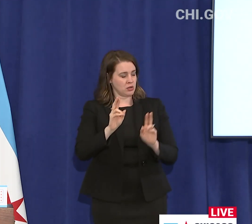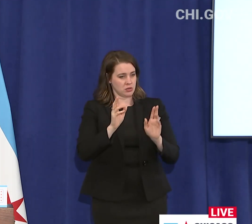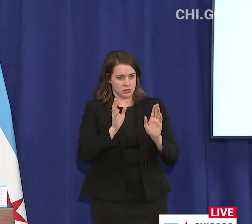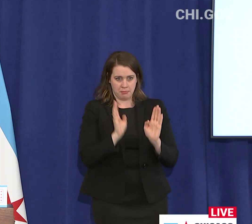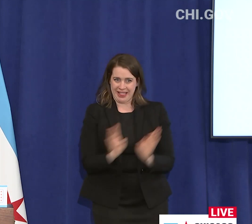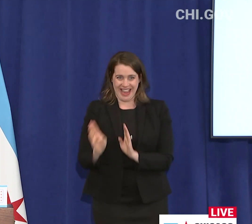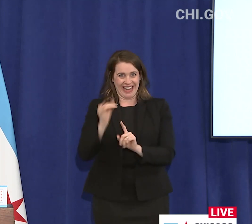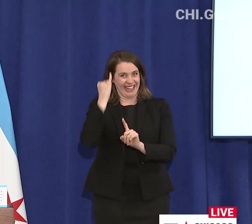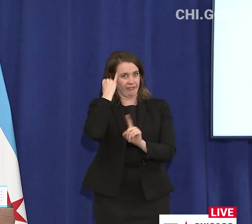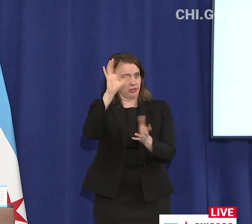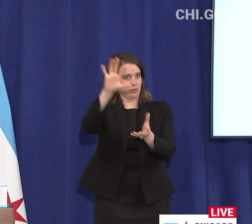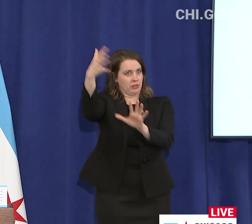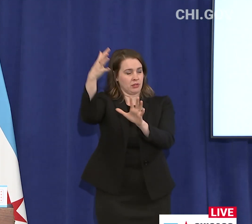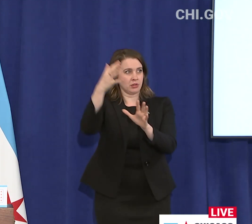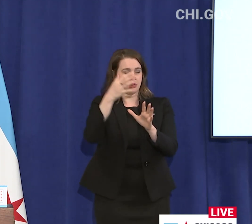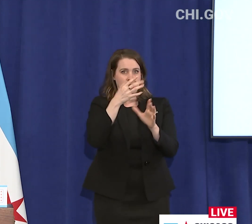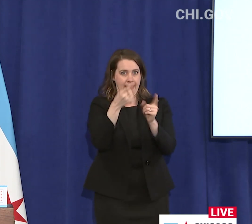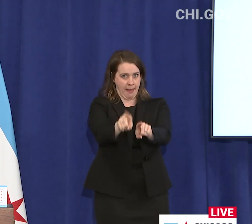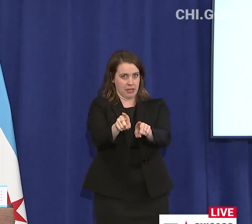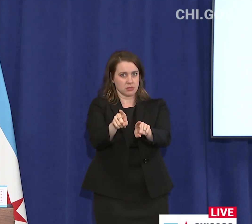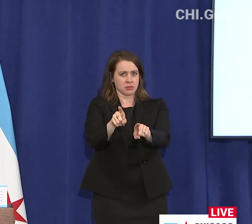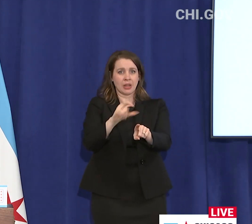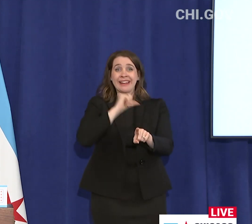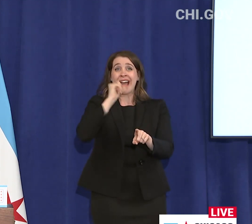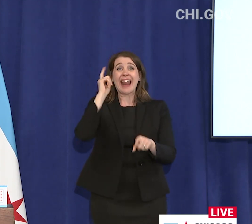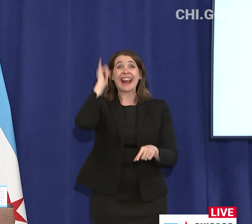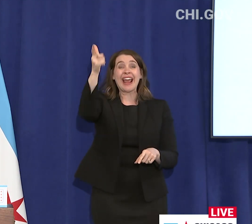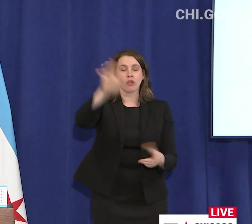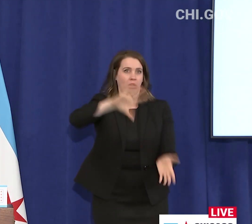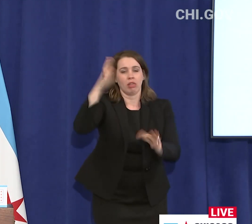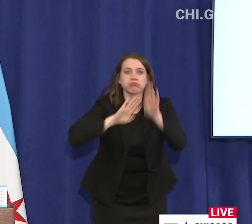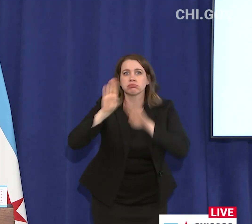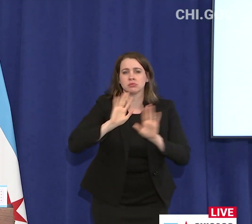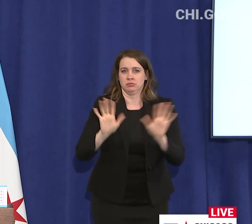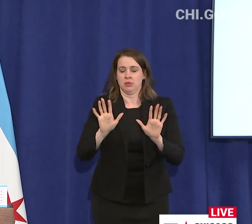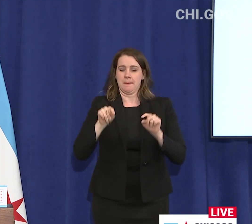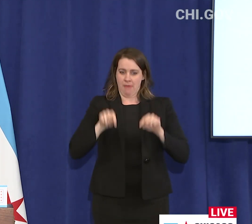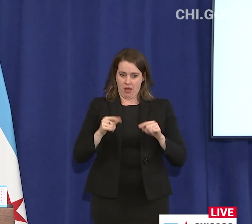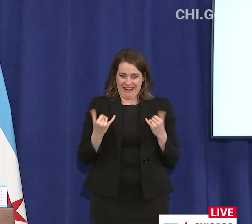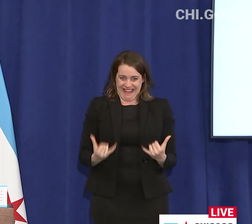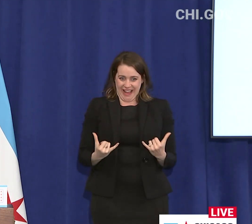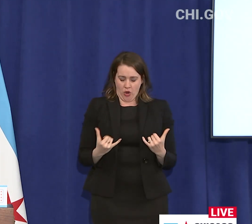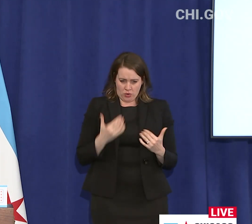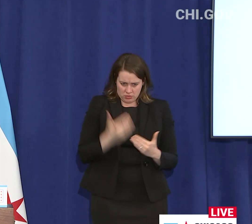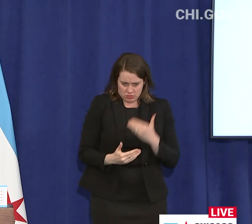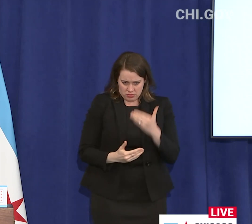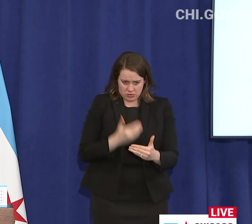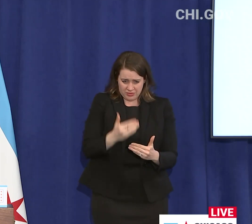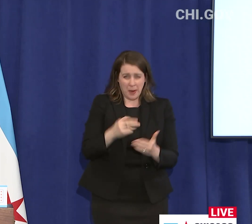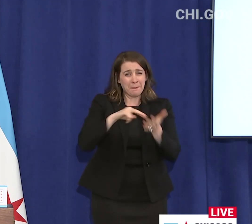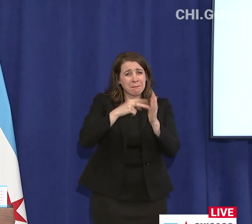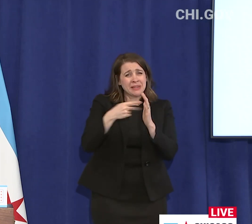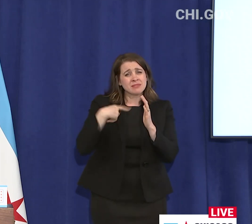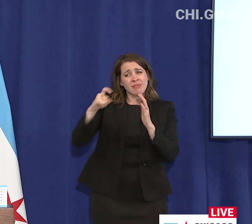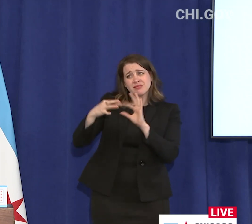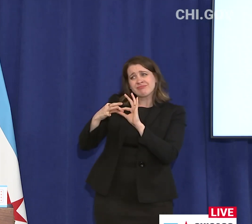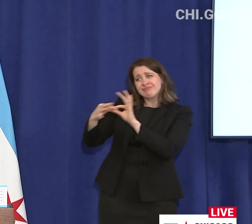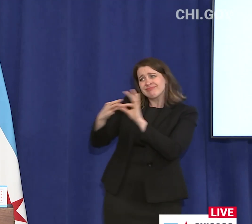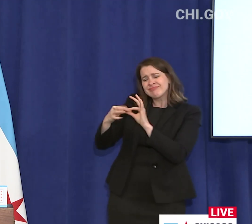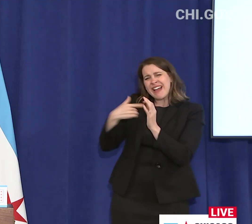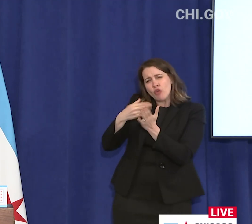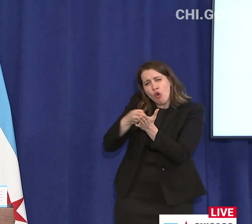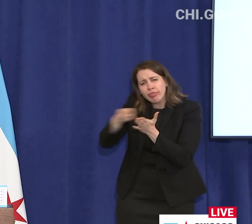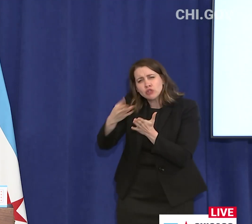hard but important and essential work every single day of building legitimacy, authentic